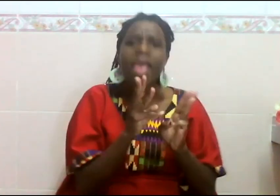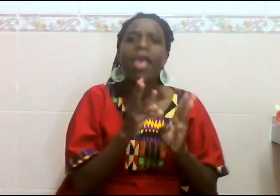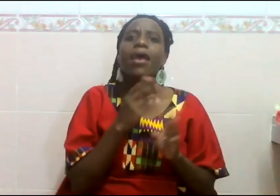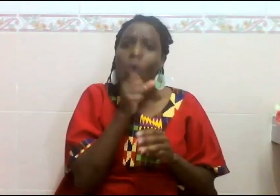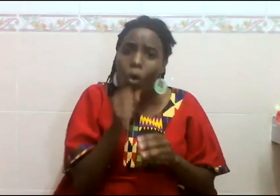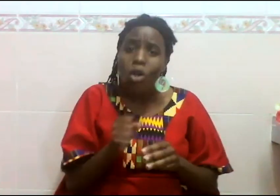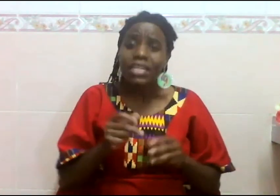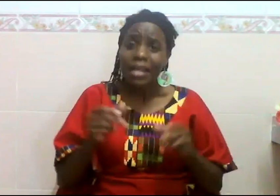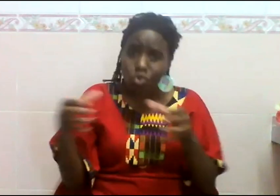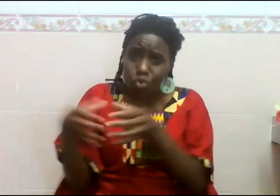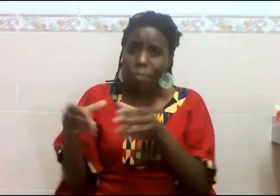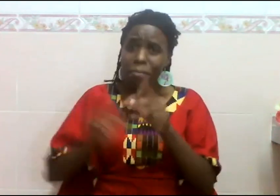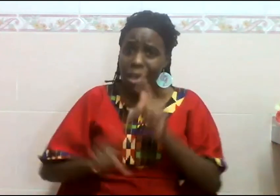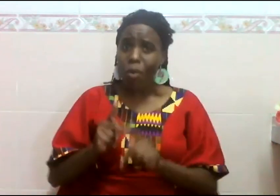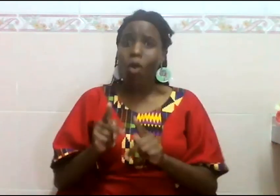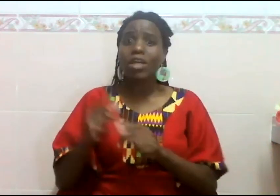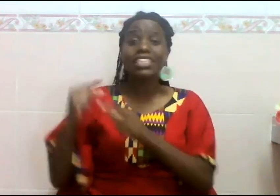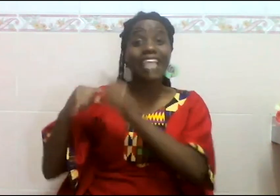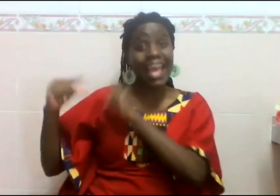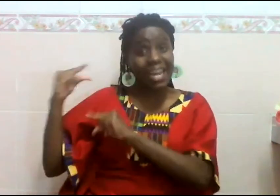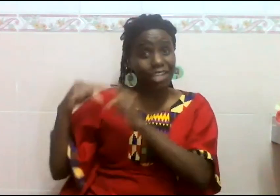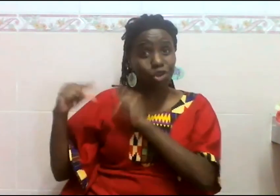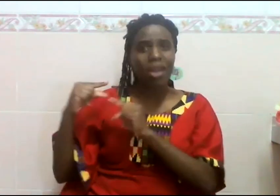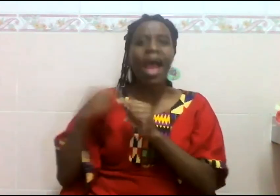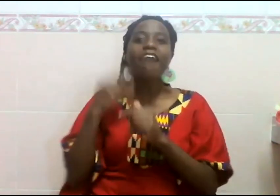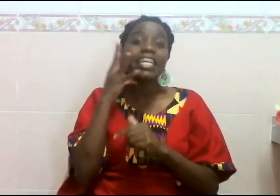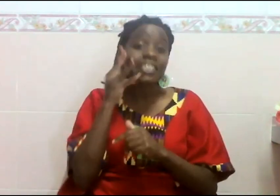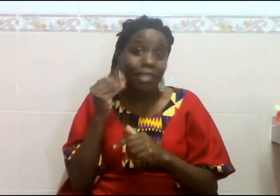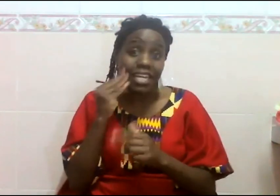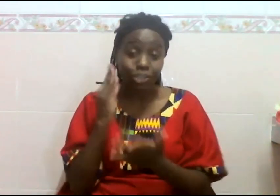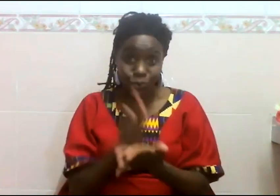older generation, because of maybe their previous experiences,